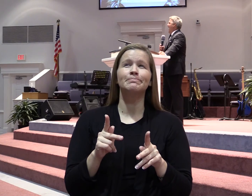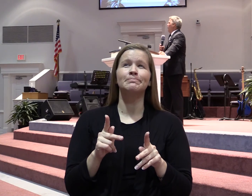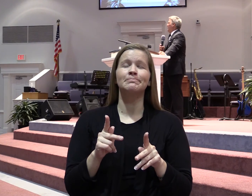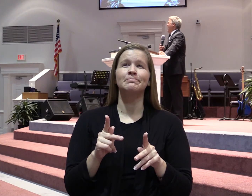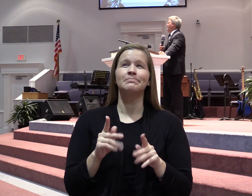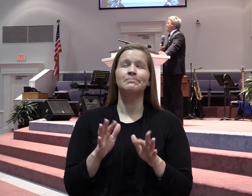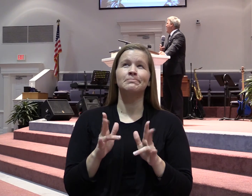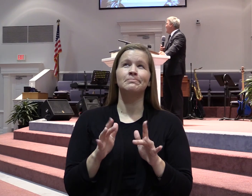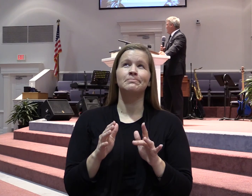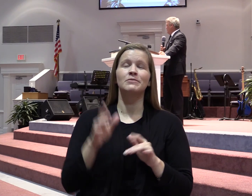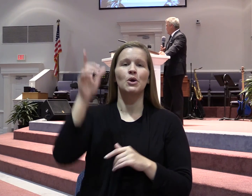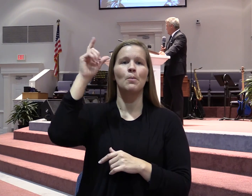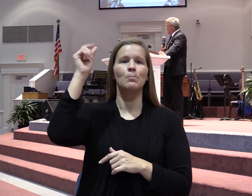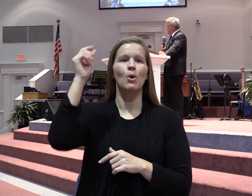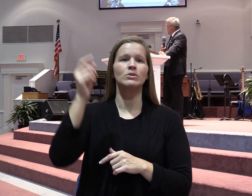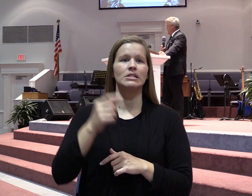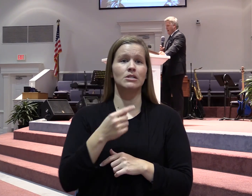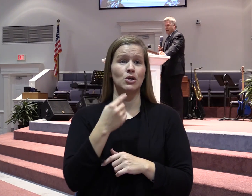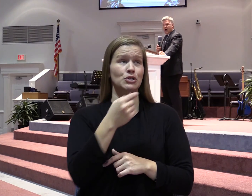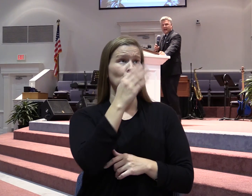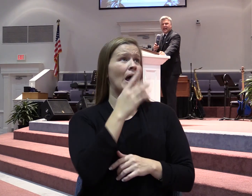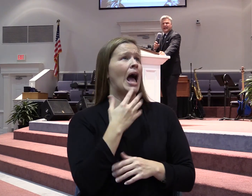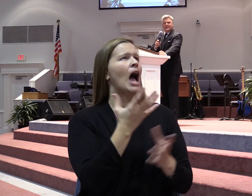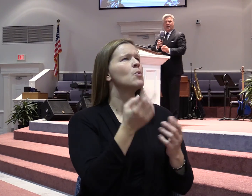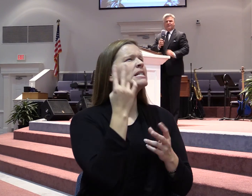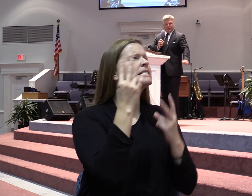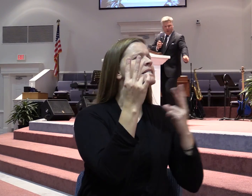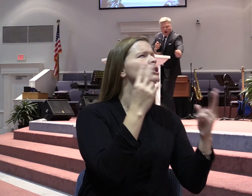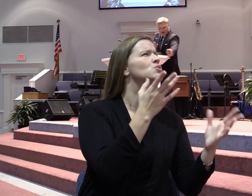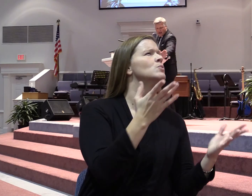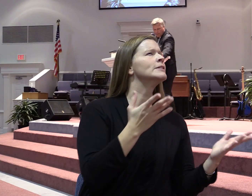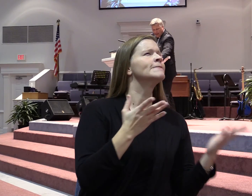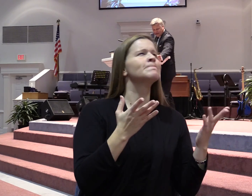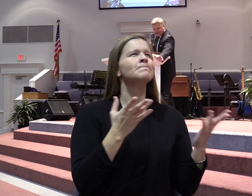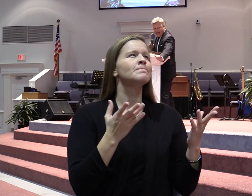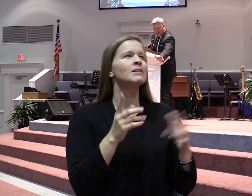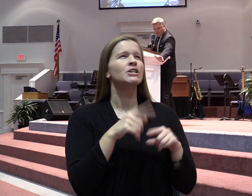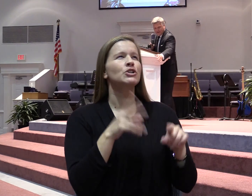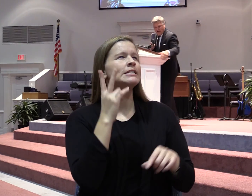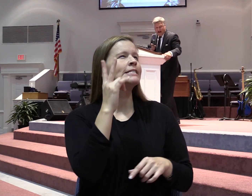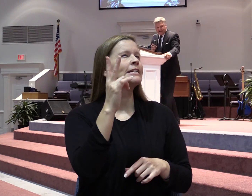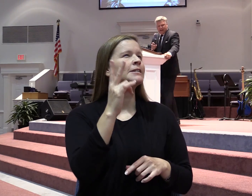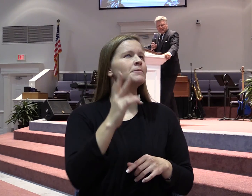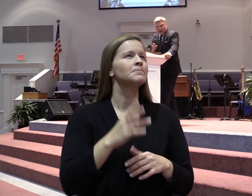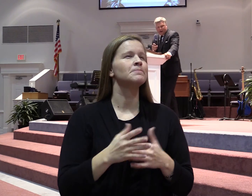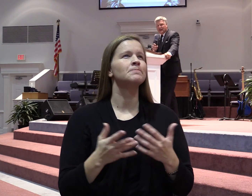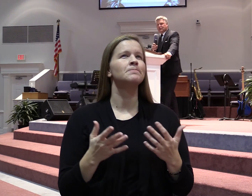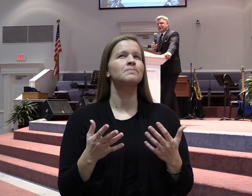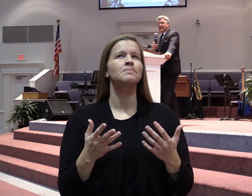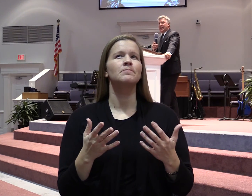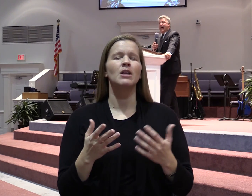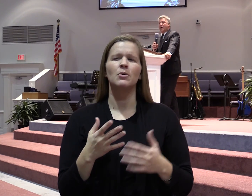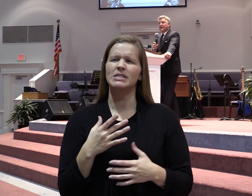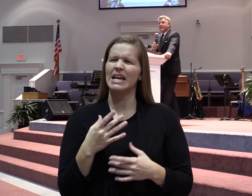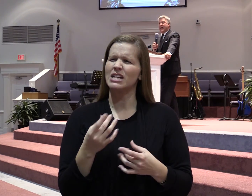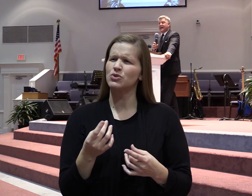Moses said, I would like to see you. And God hit him in the cleft of the rock and placed his hand over his eyes, so